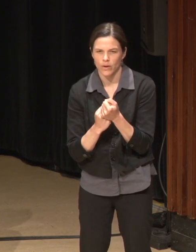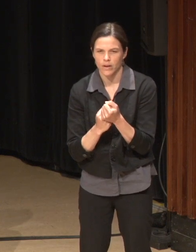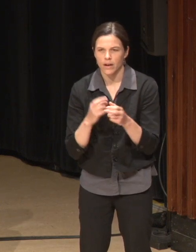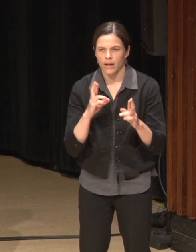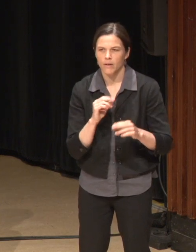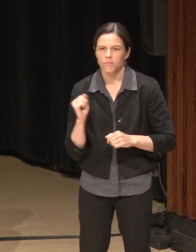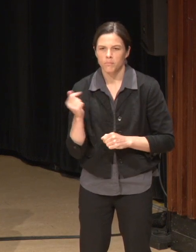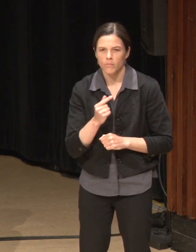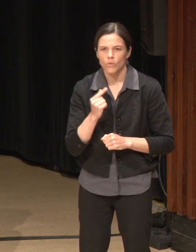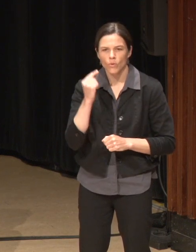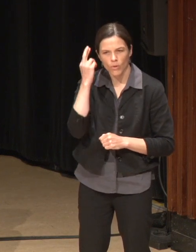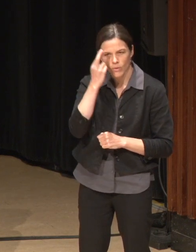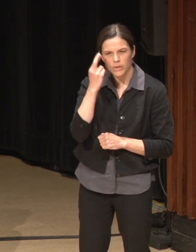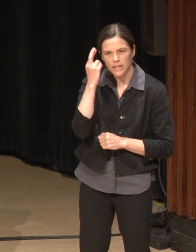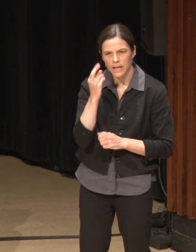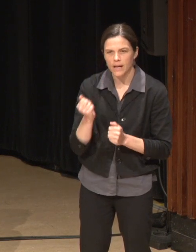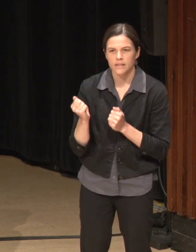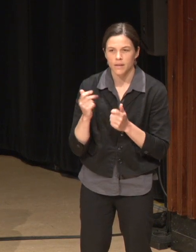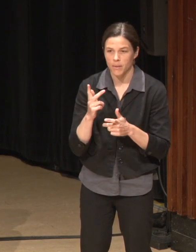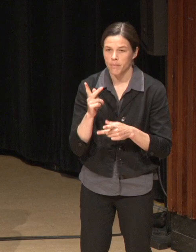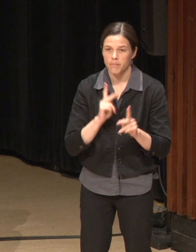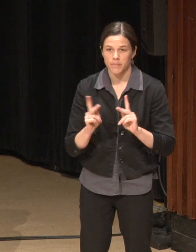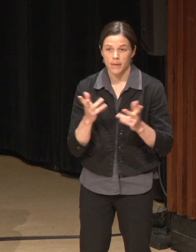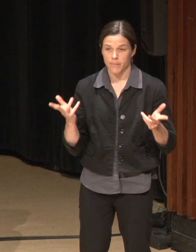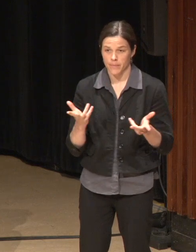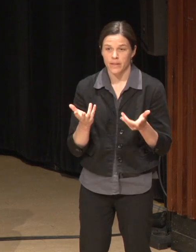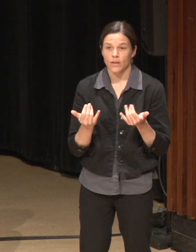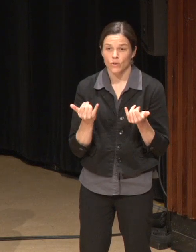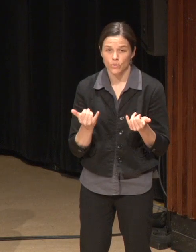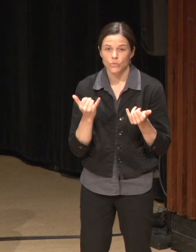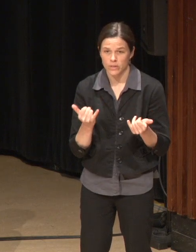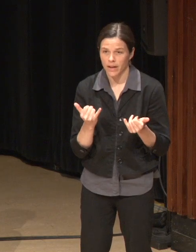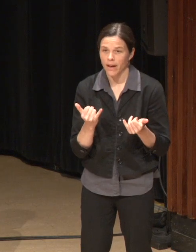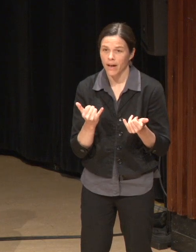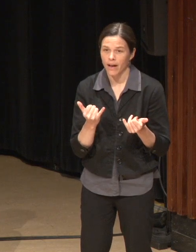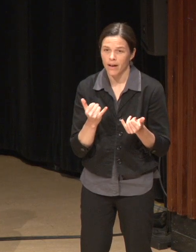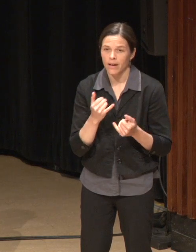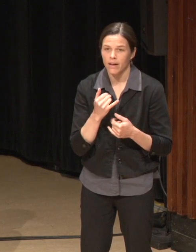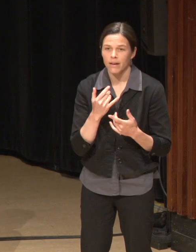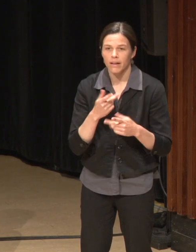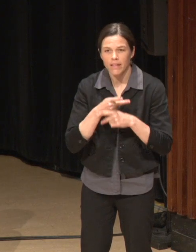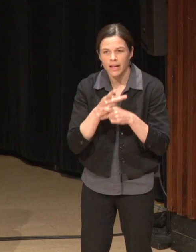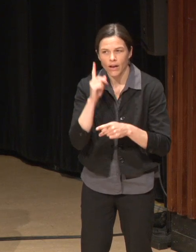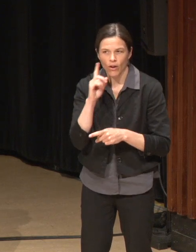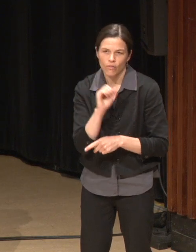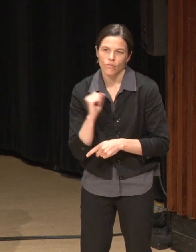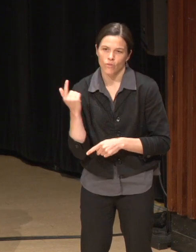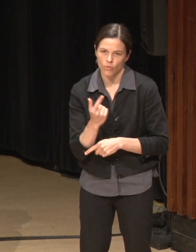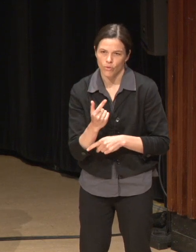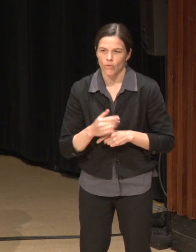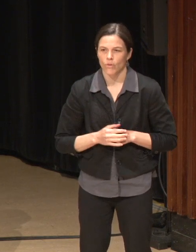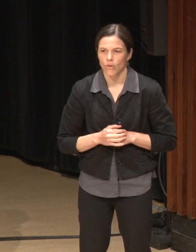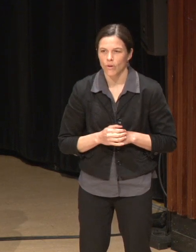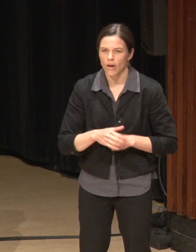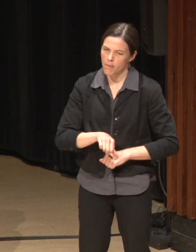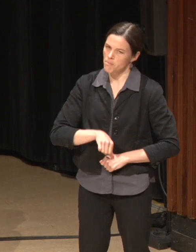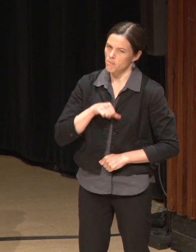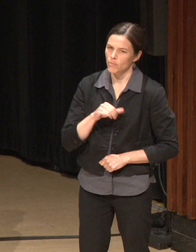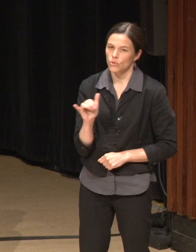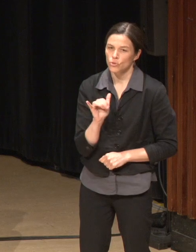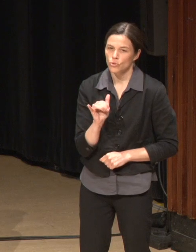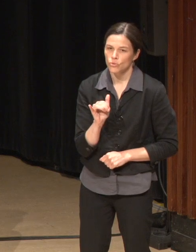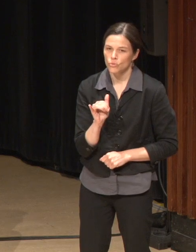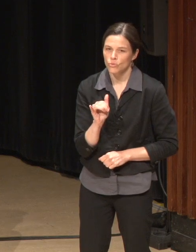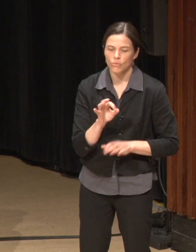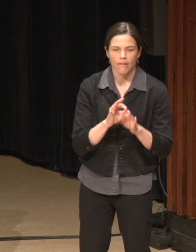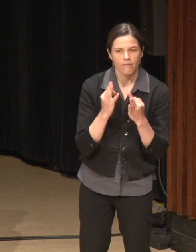that there are many individuals joining us this morning who care deeply for you and who are very proud of your achievements. Whether they are